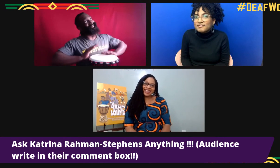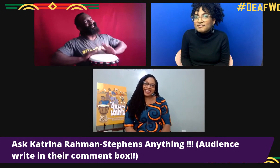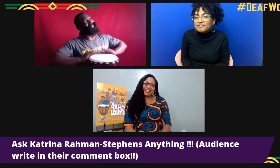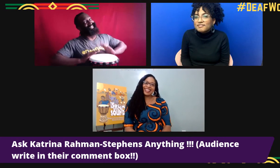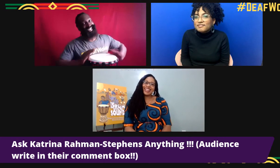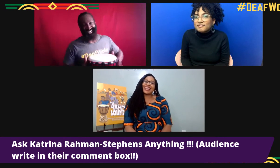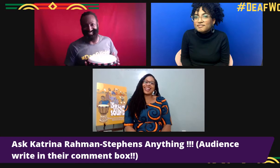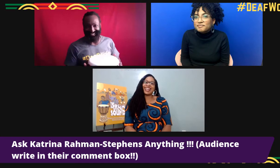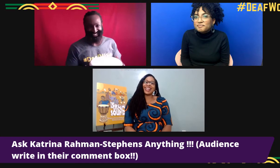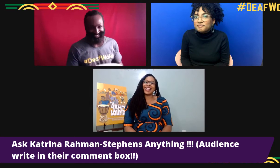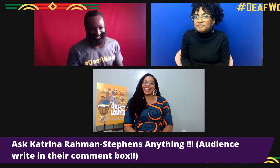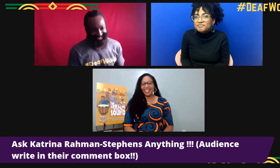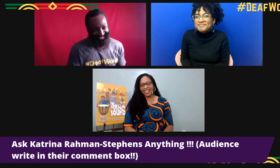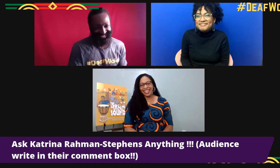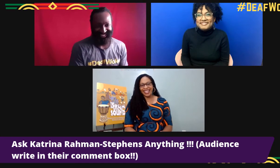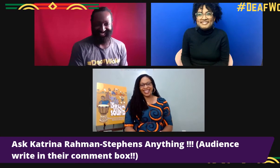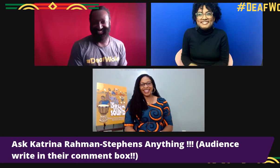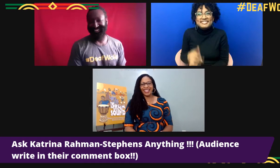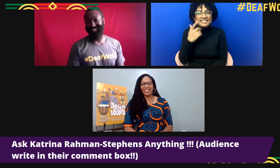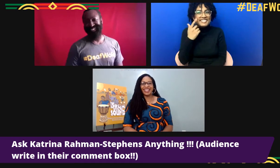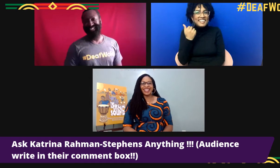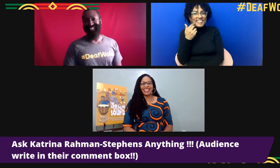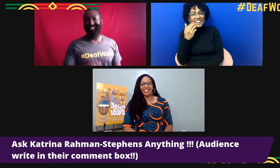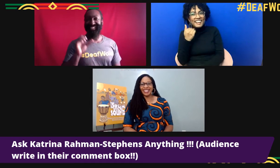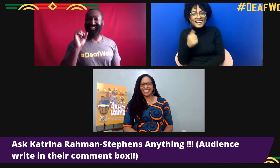I got mine.